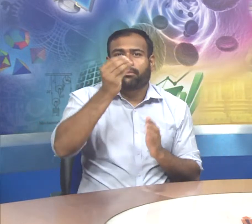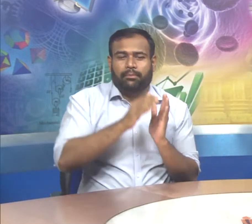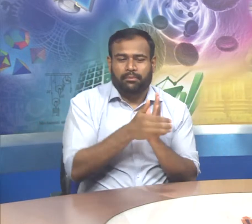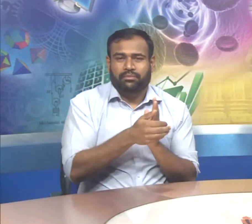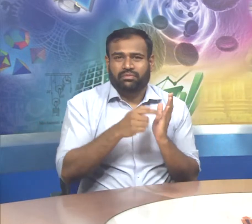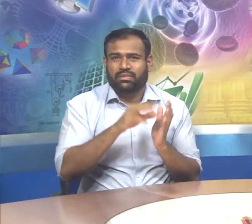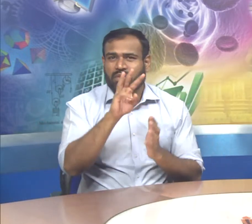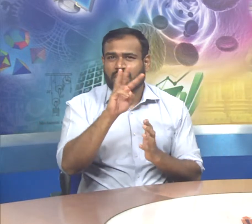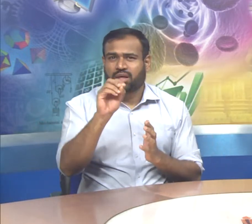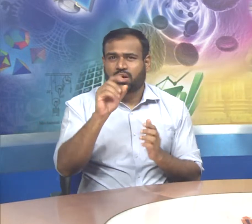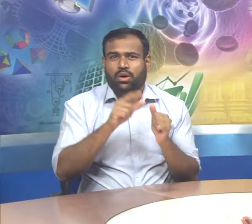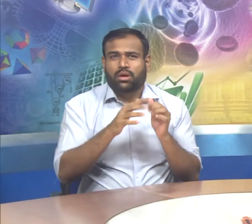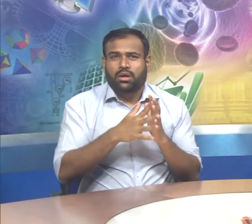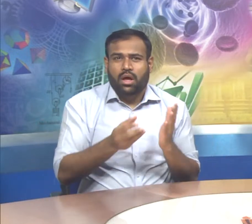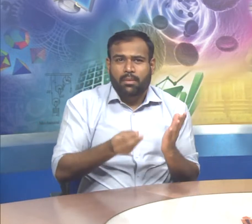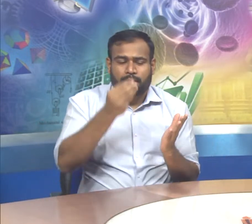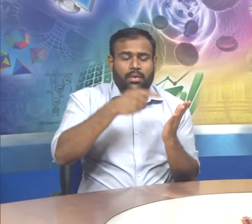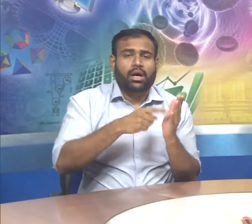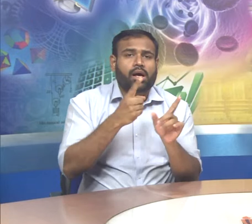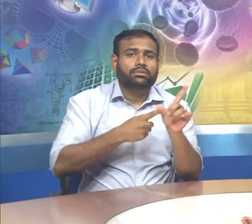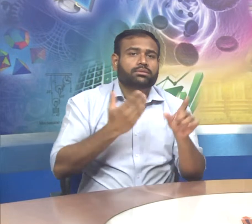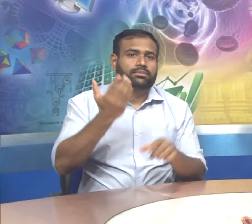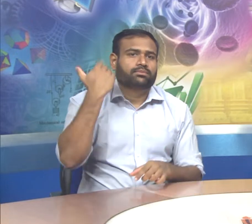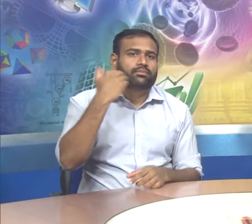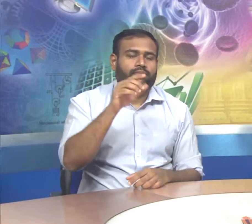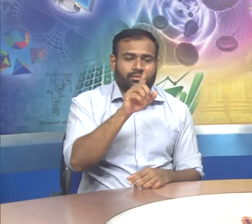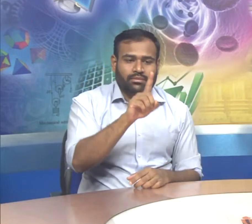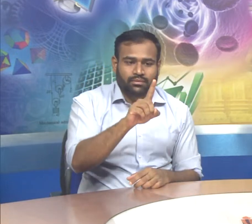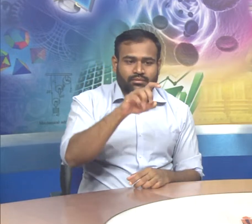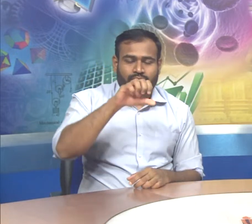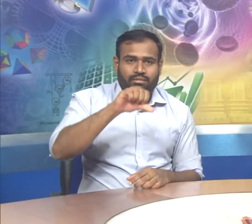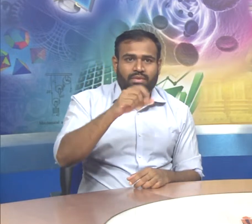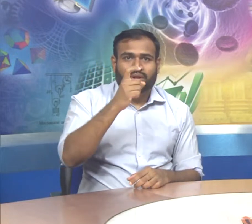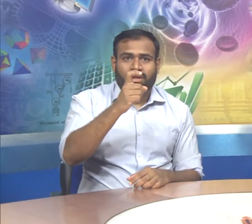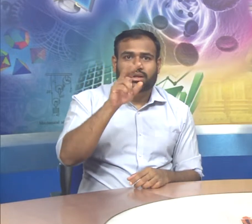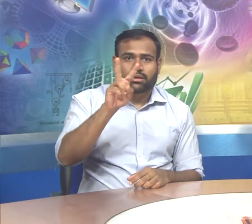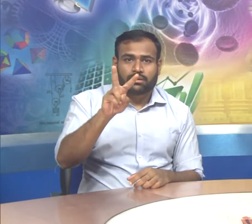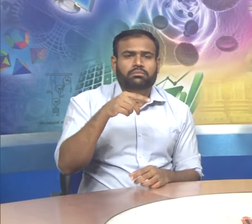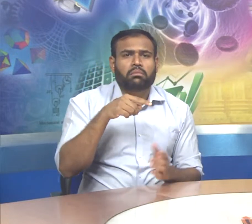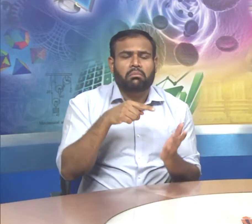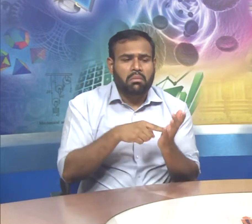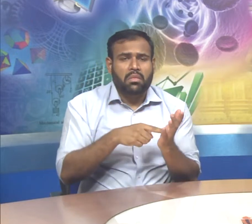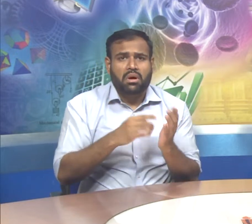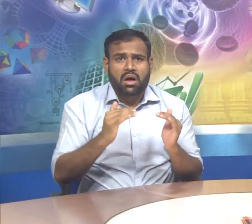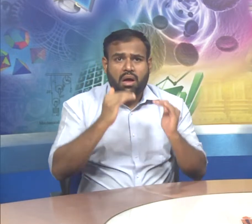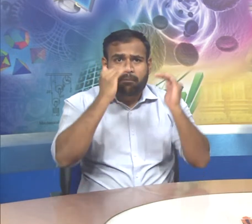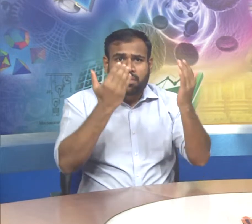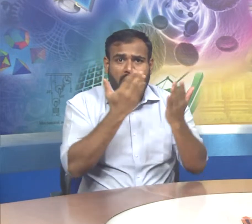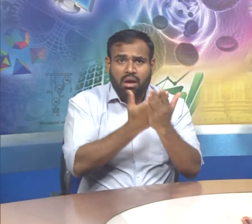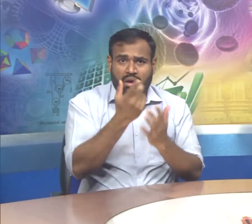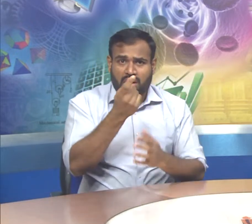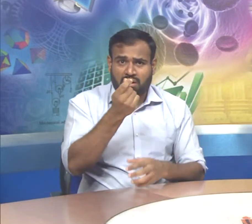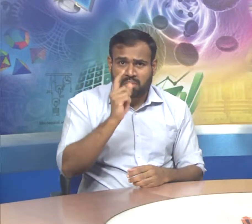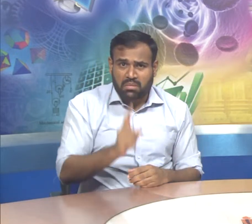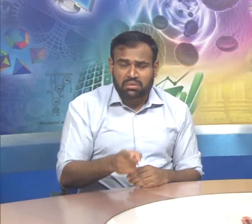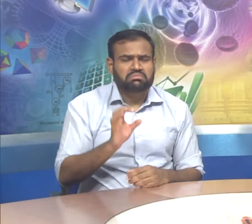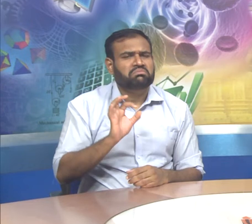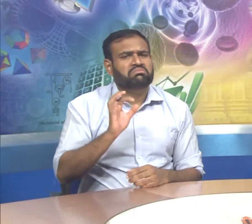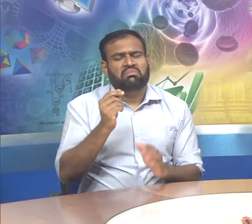the 30th Amendment of 1972, there is no minimum amount for taking